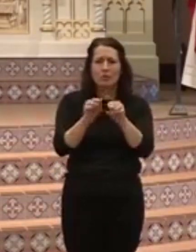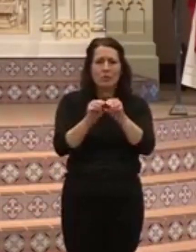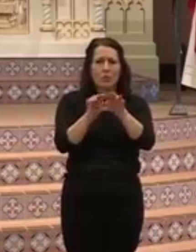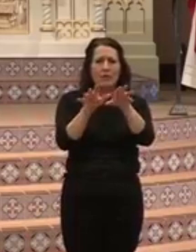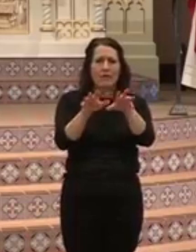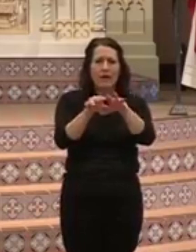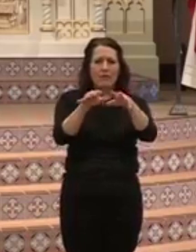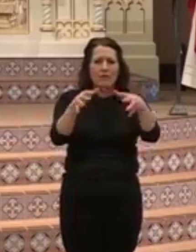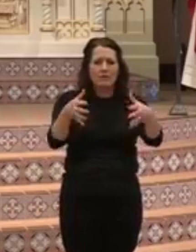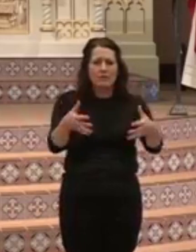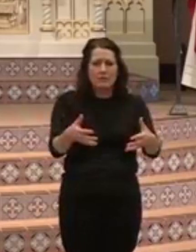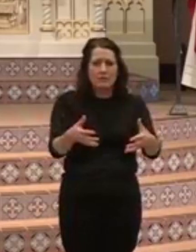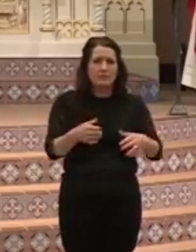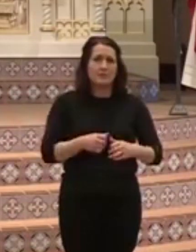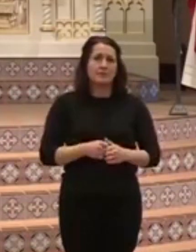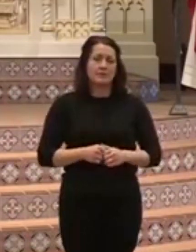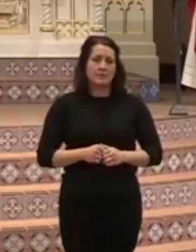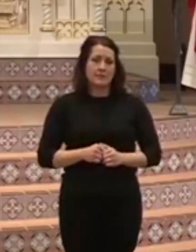died.